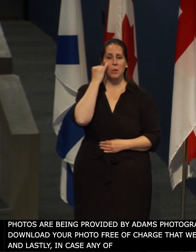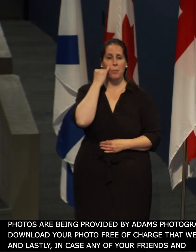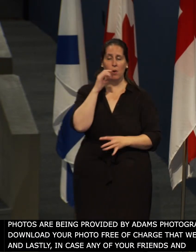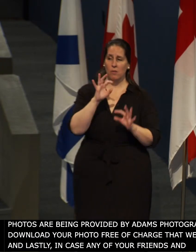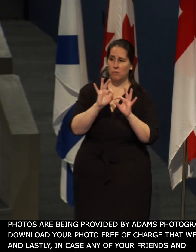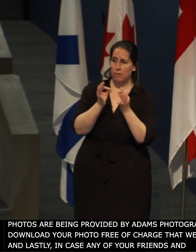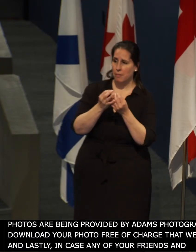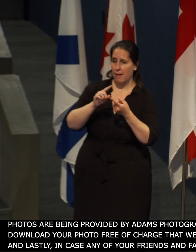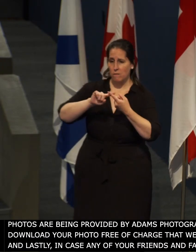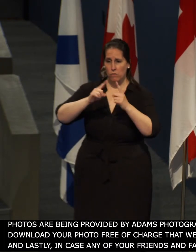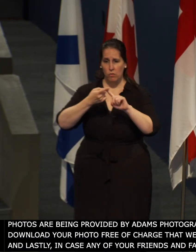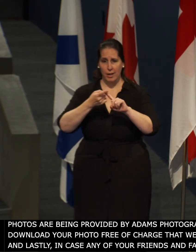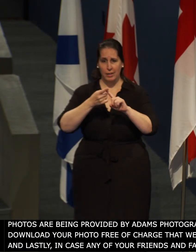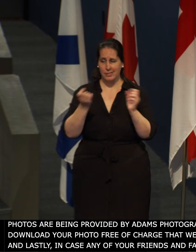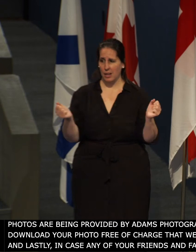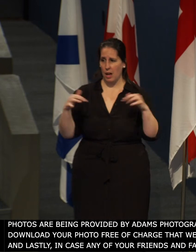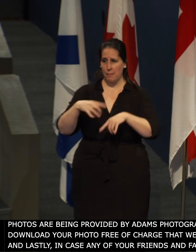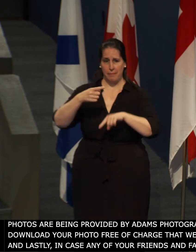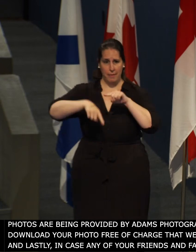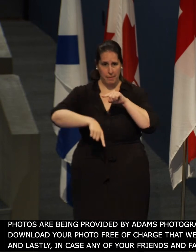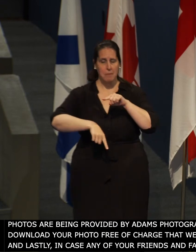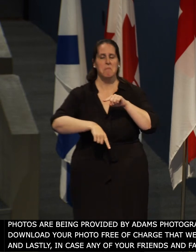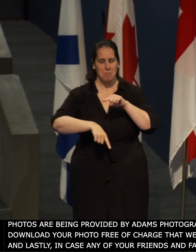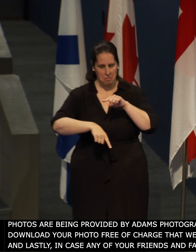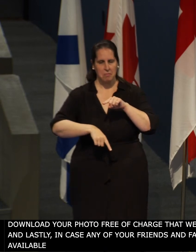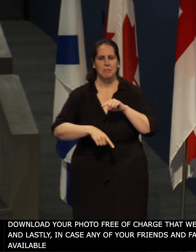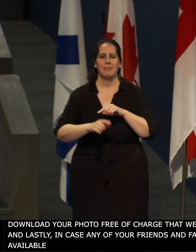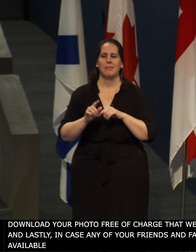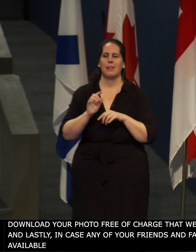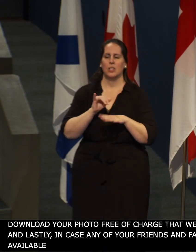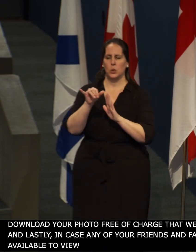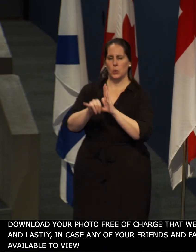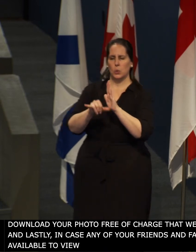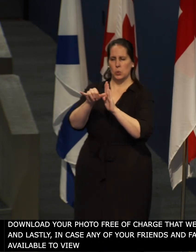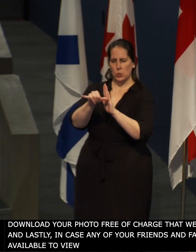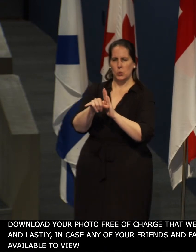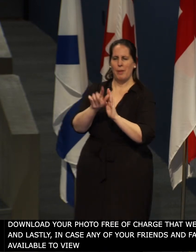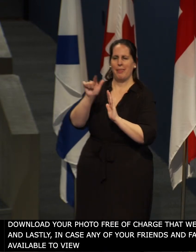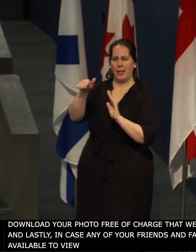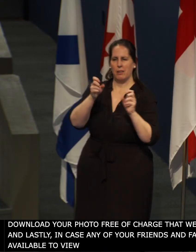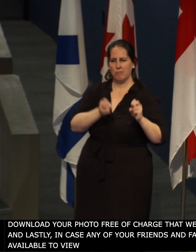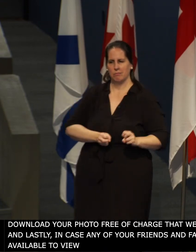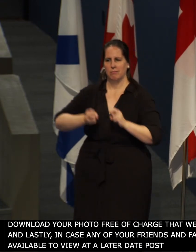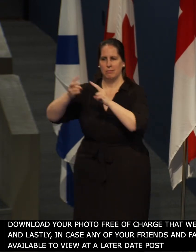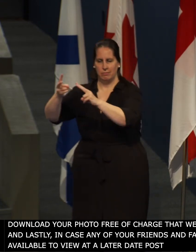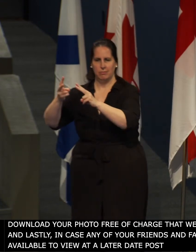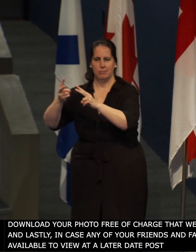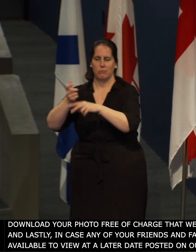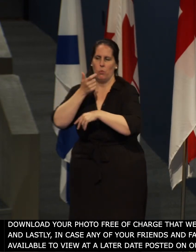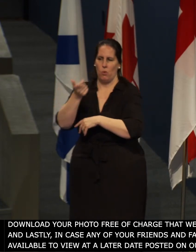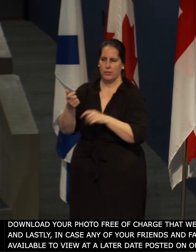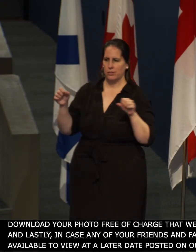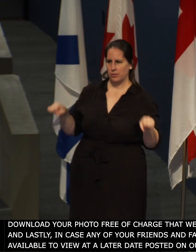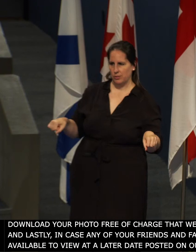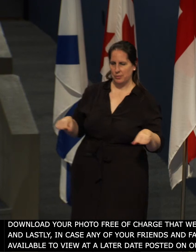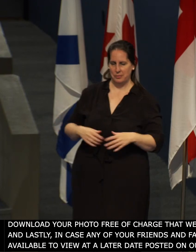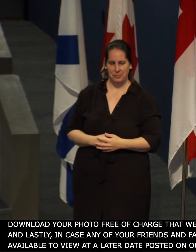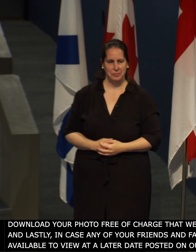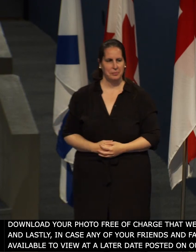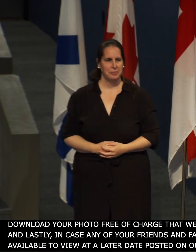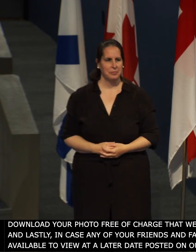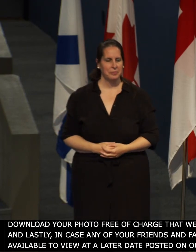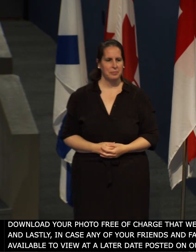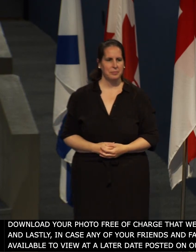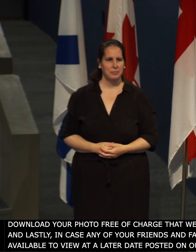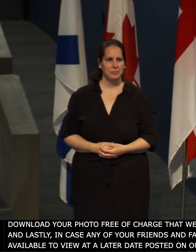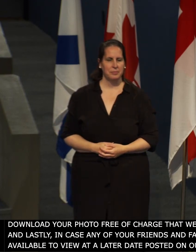here, the ceremony will be available to view at a later date, posted on our NSCC YouTube channel.